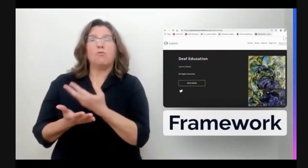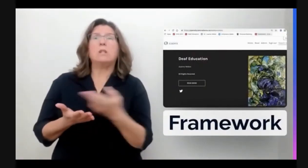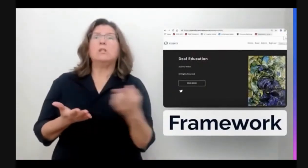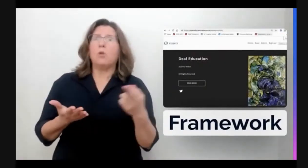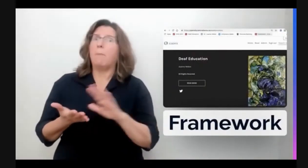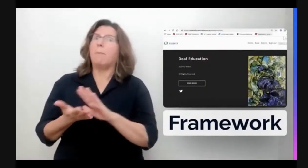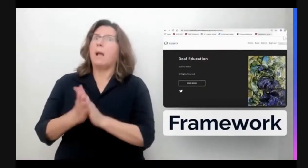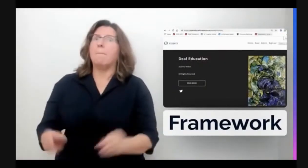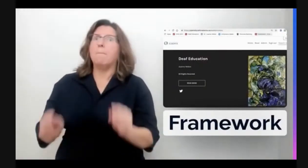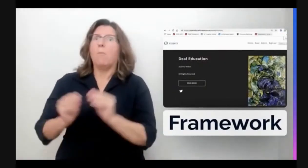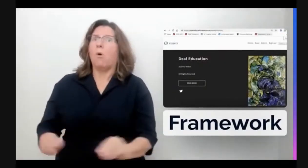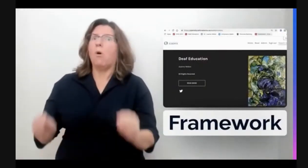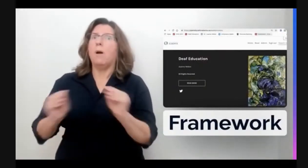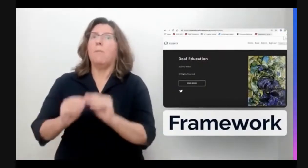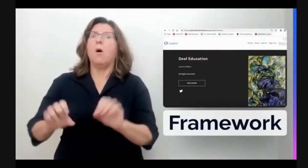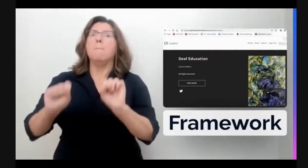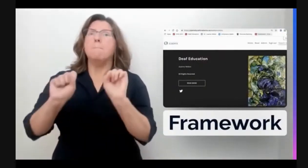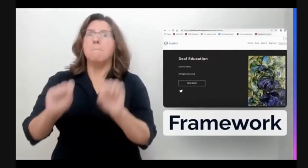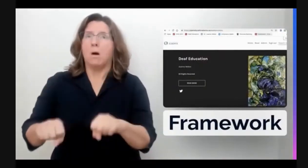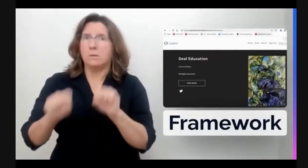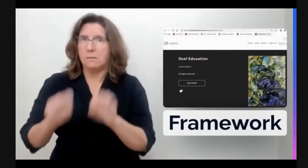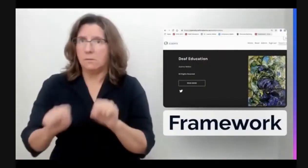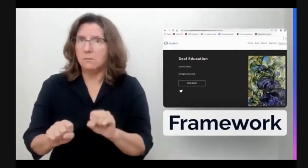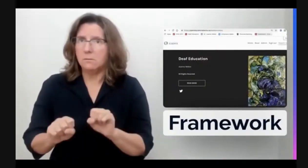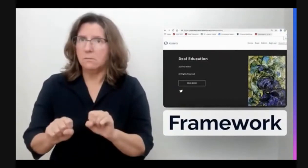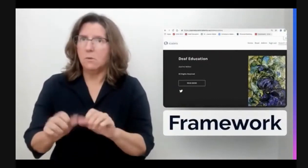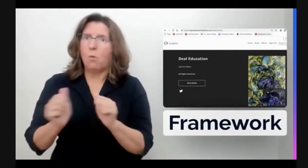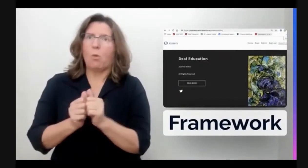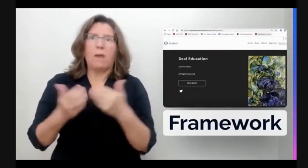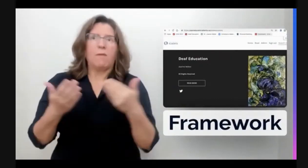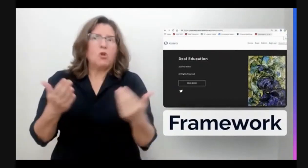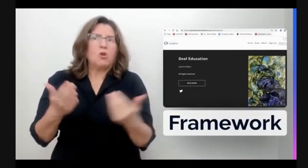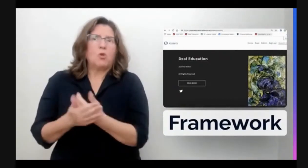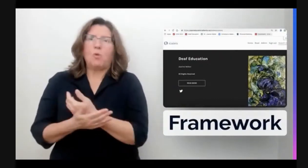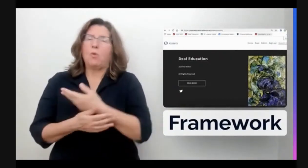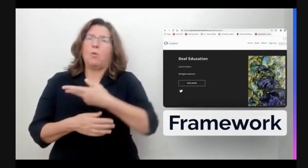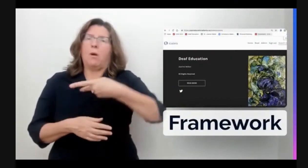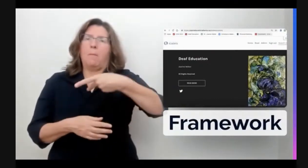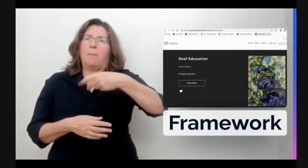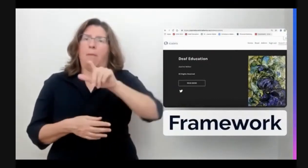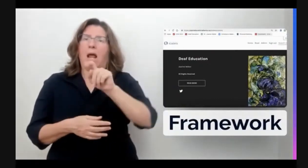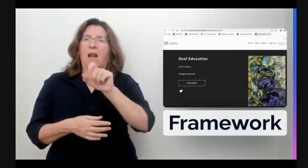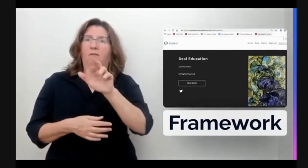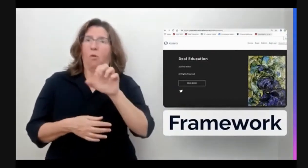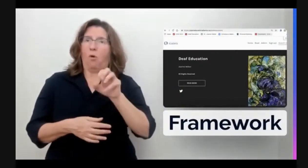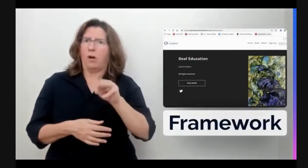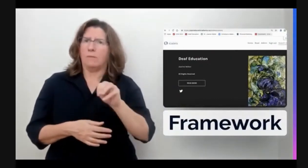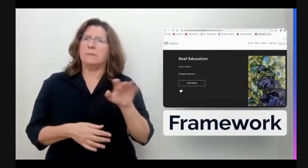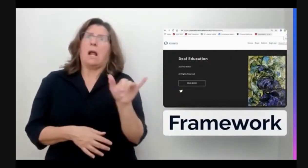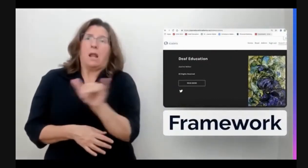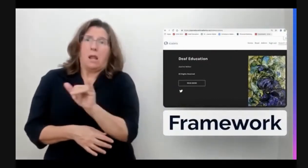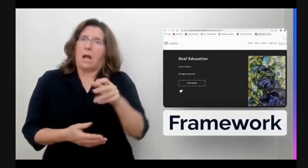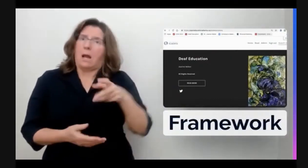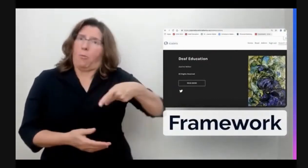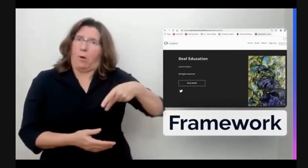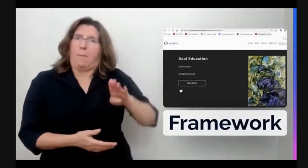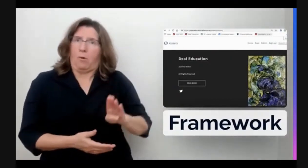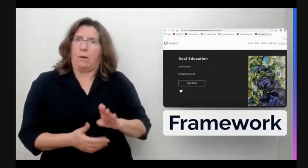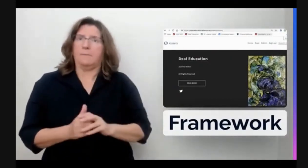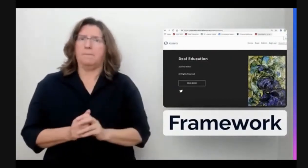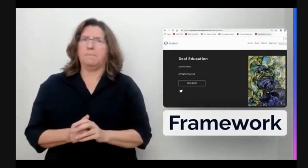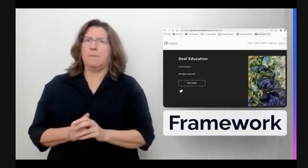Creating an open educational resource is becoming more and more possible, especially in platforms like